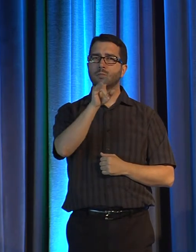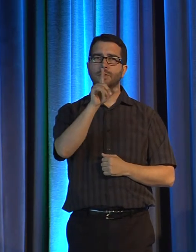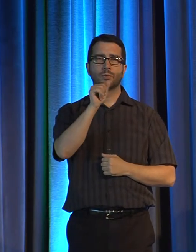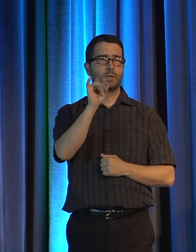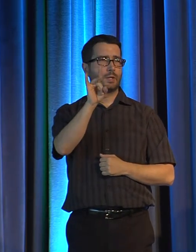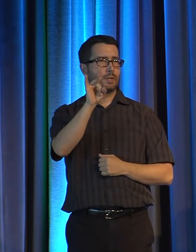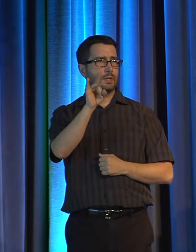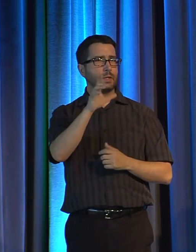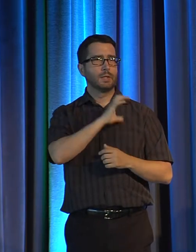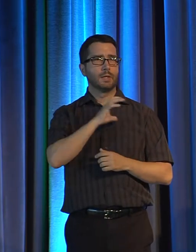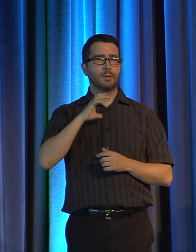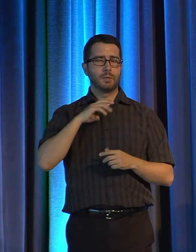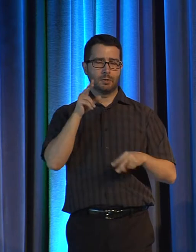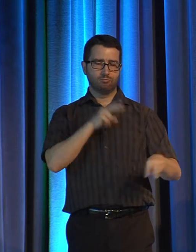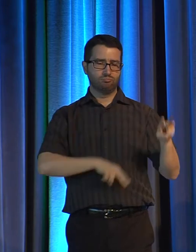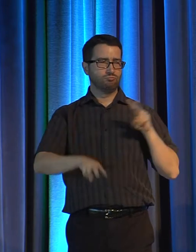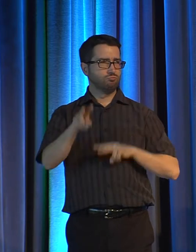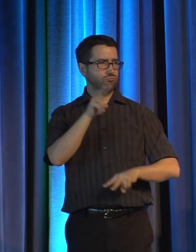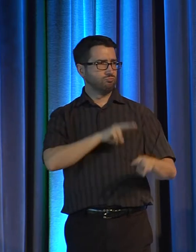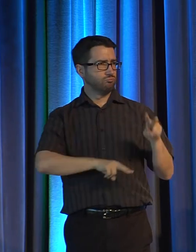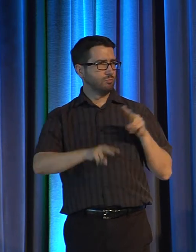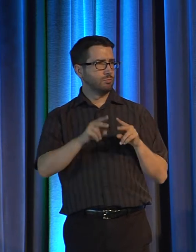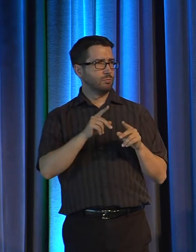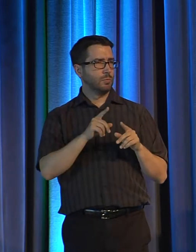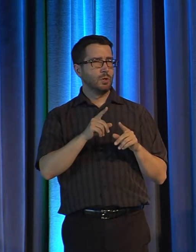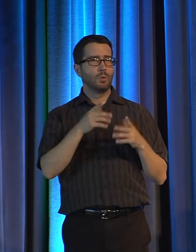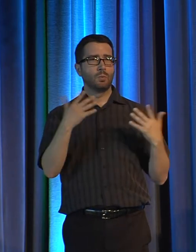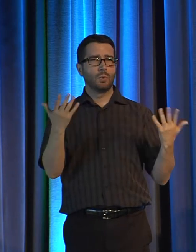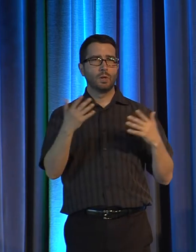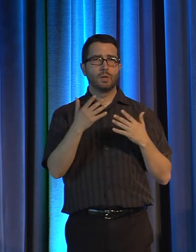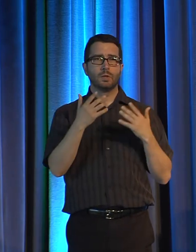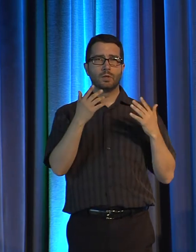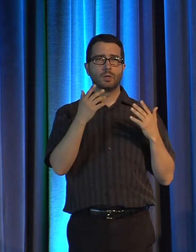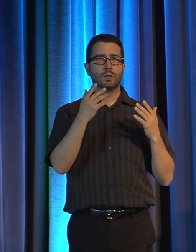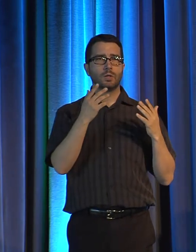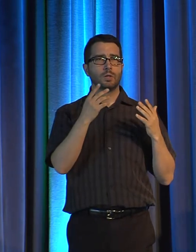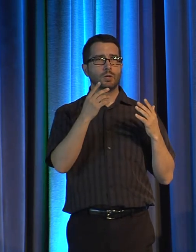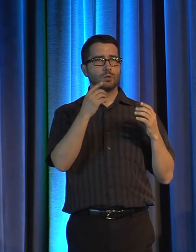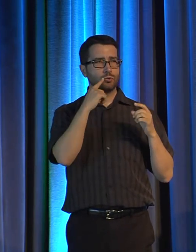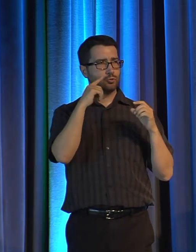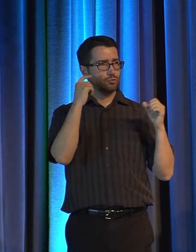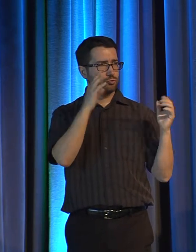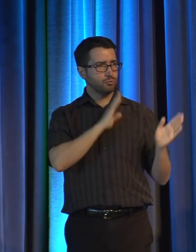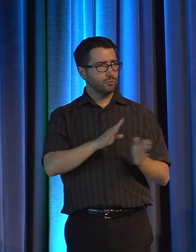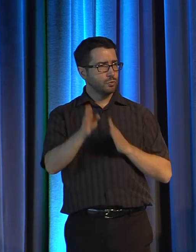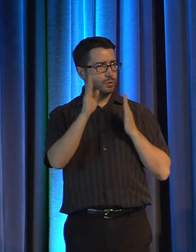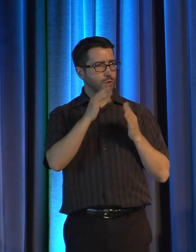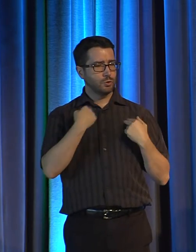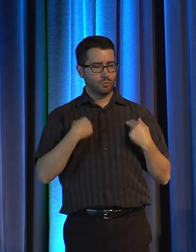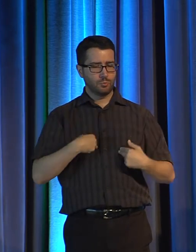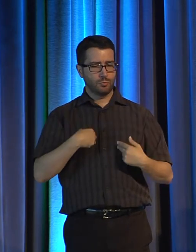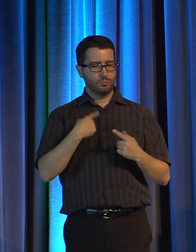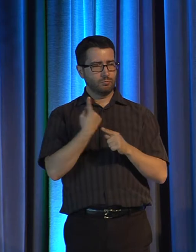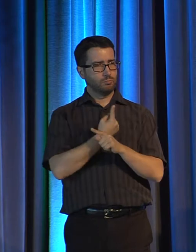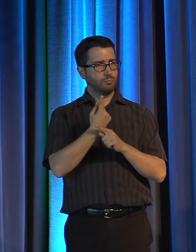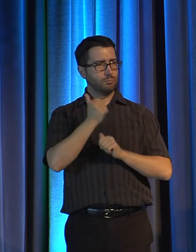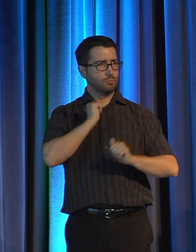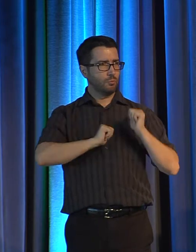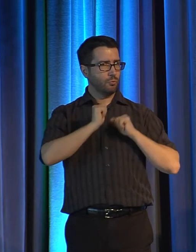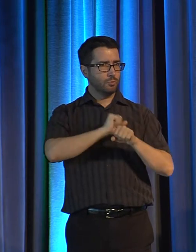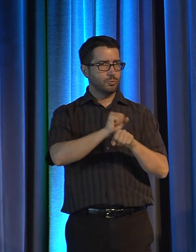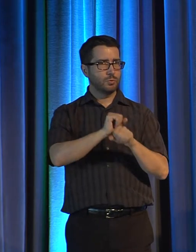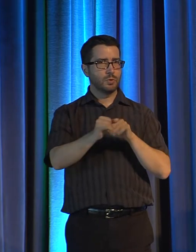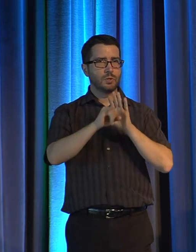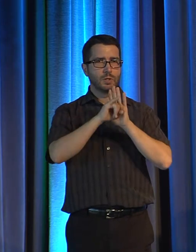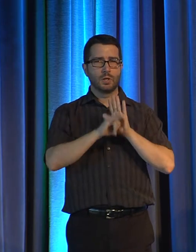provided oversight and monitored the strategic human resources performance indicators, compliance with human resources legislation